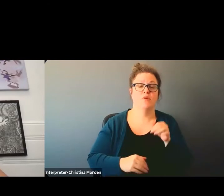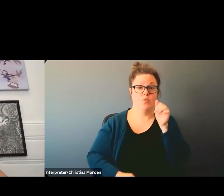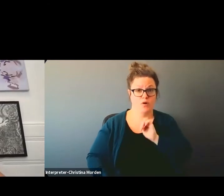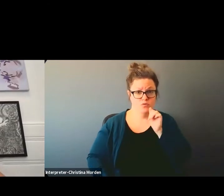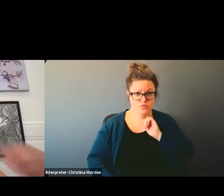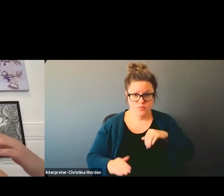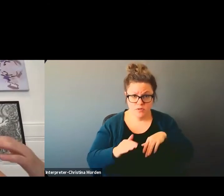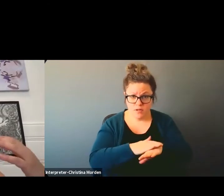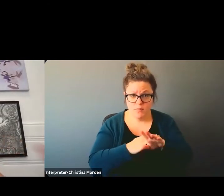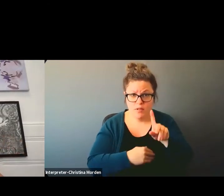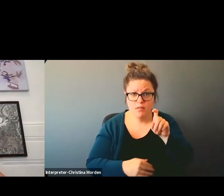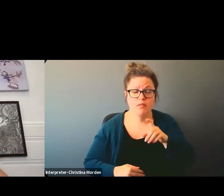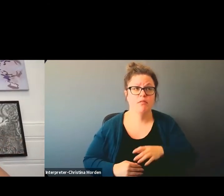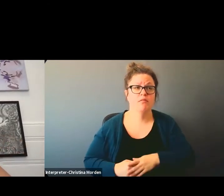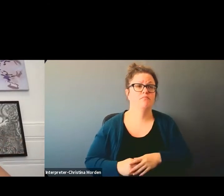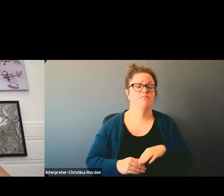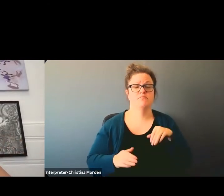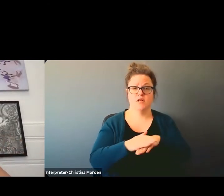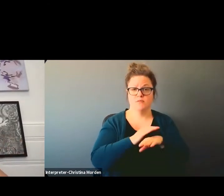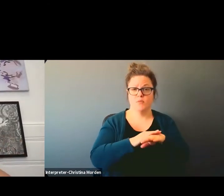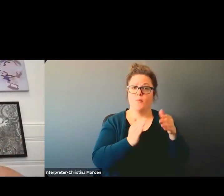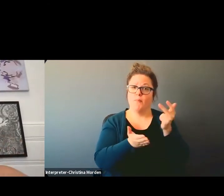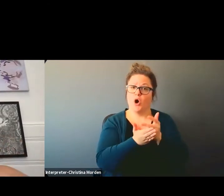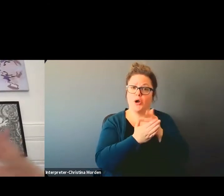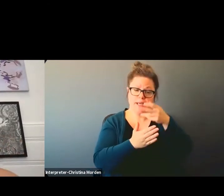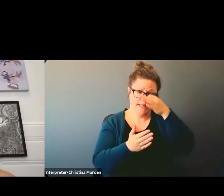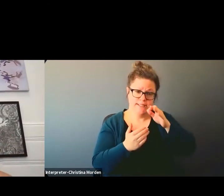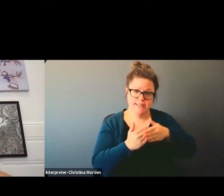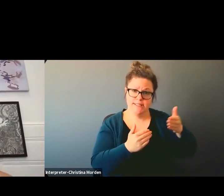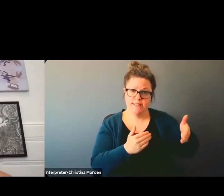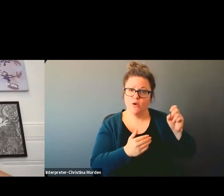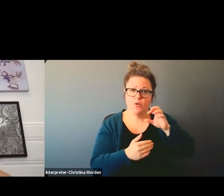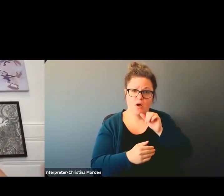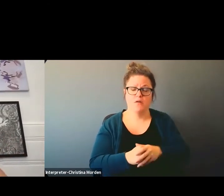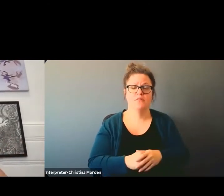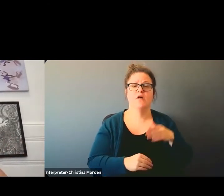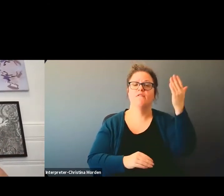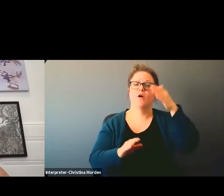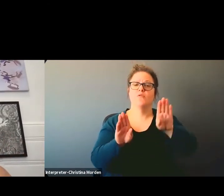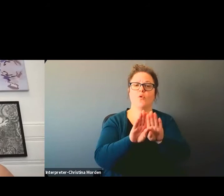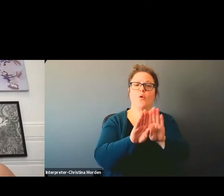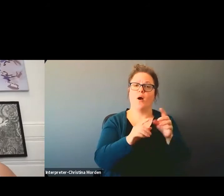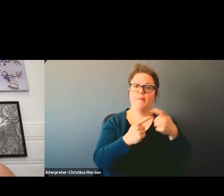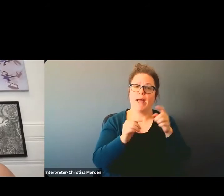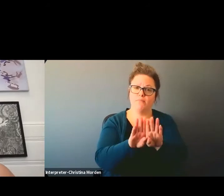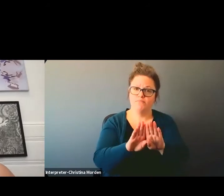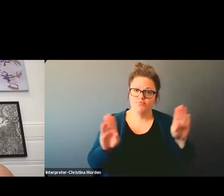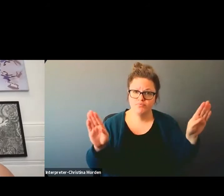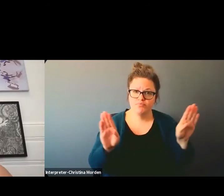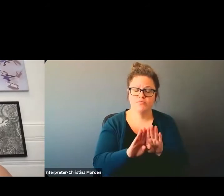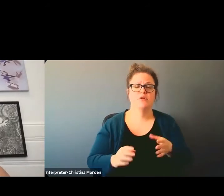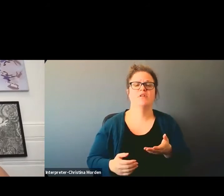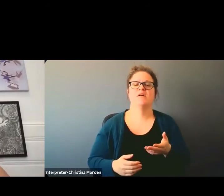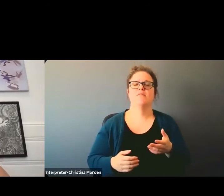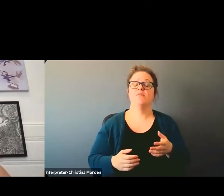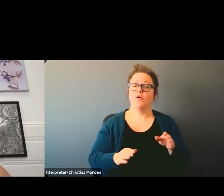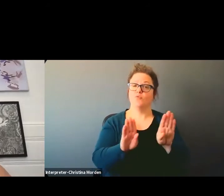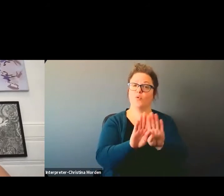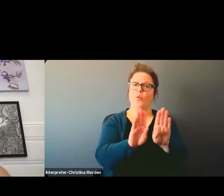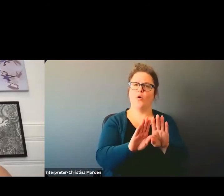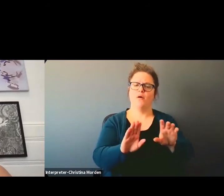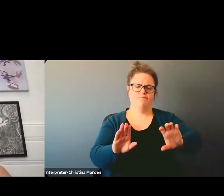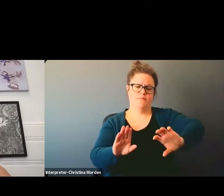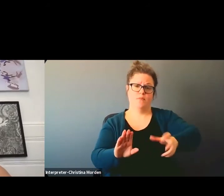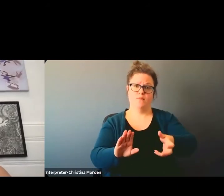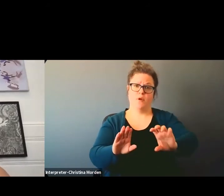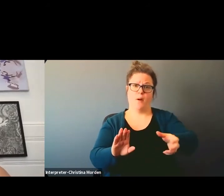accessible? Is there accessible parking nearby? Is the front door automatic? Are the door handles doorknobs, which is not accessible? Or are